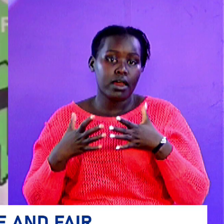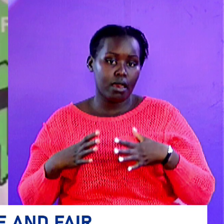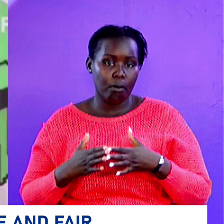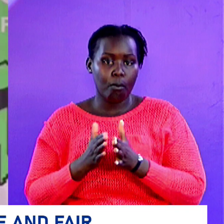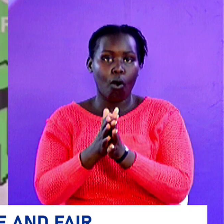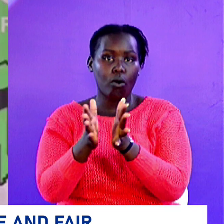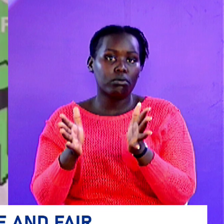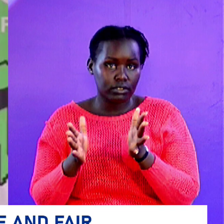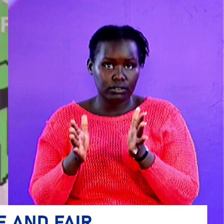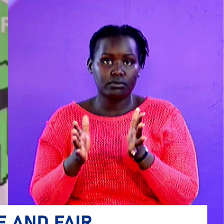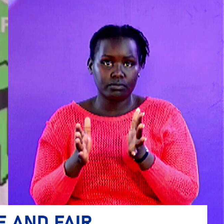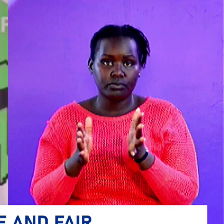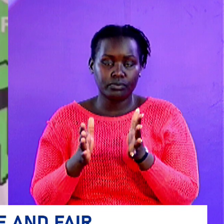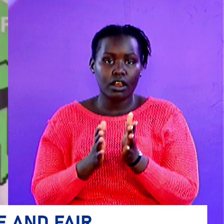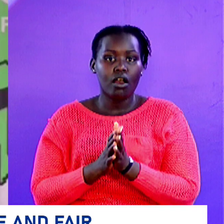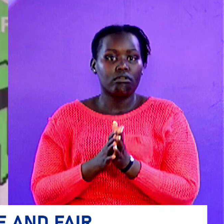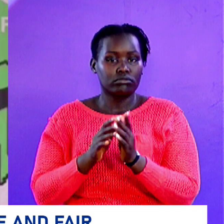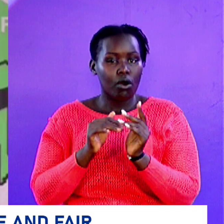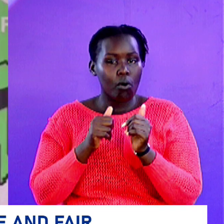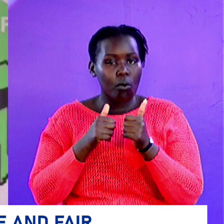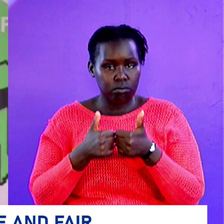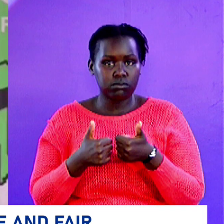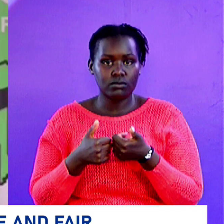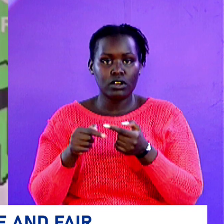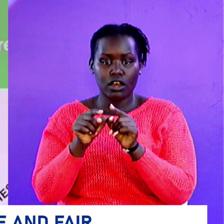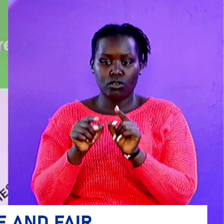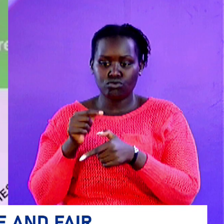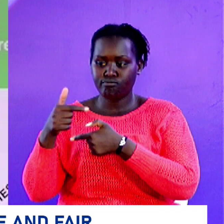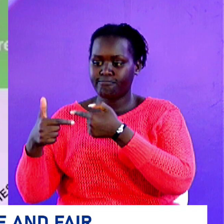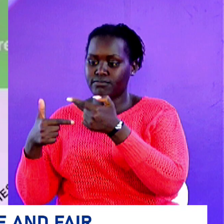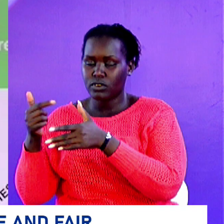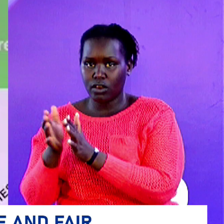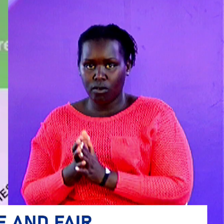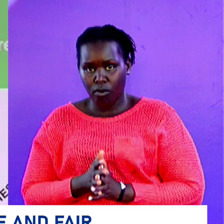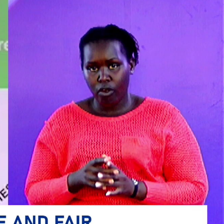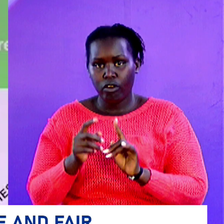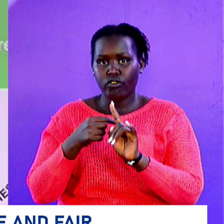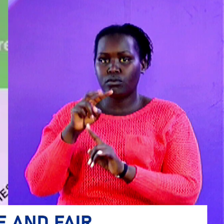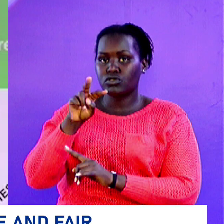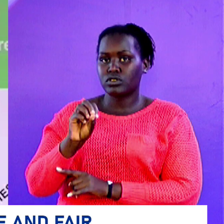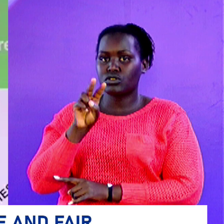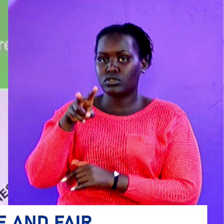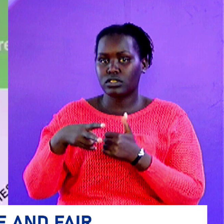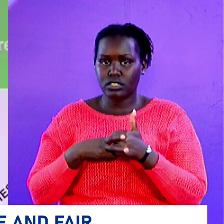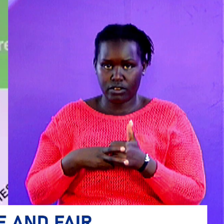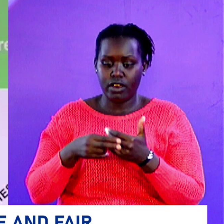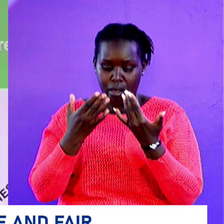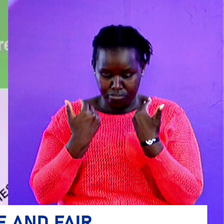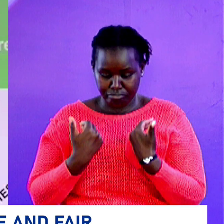openly, constructively, and consistently. Going for 2027, I